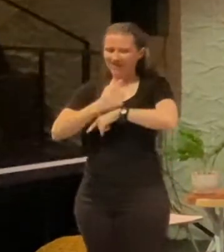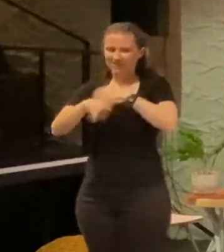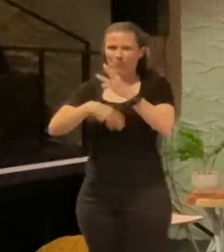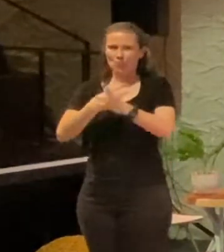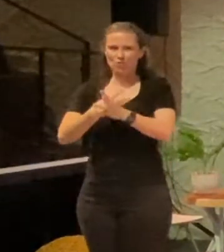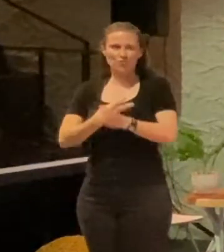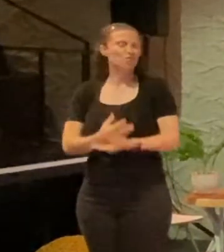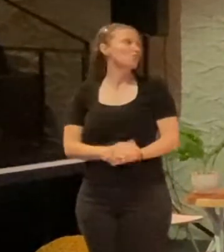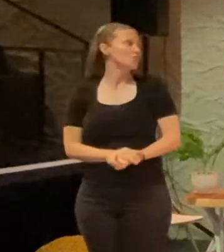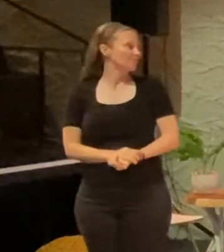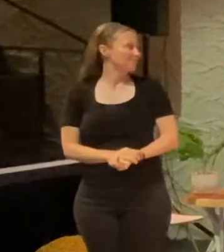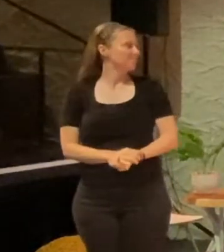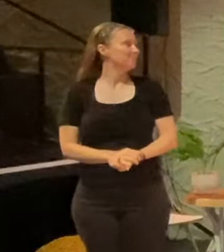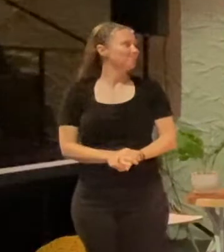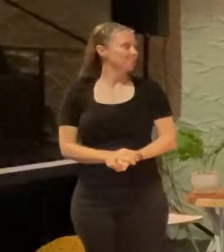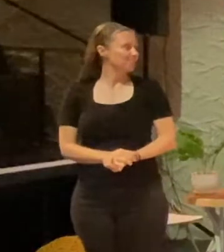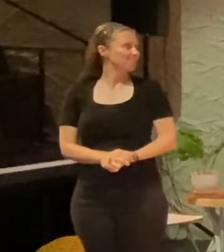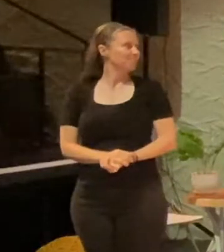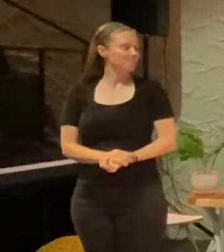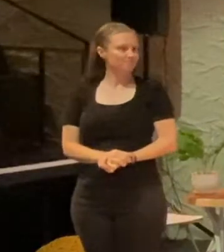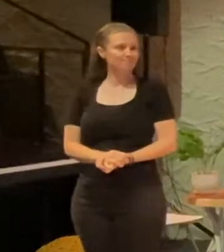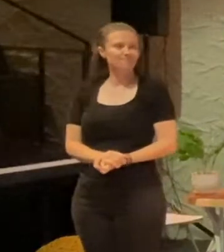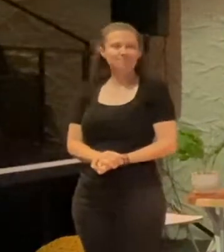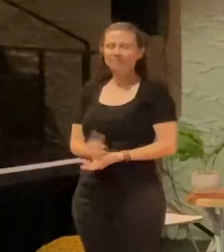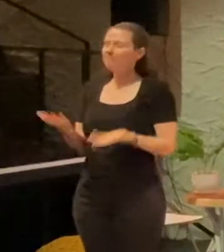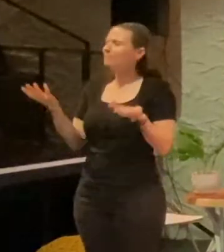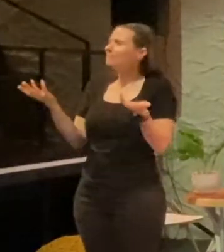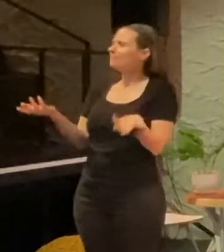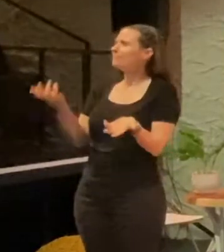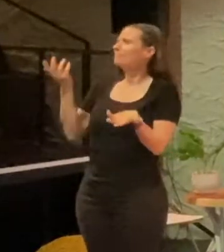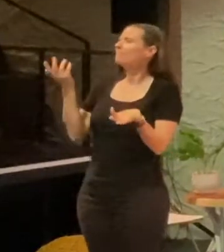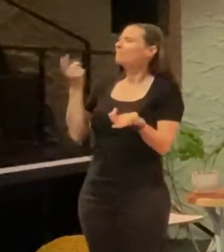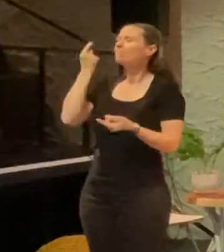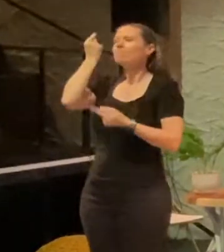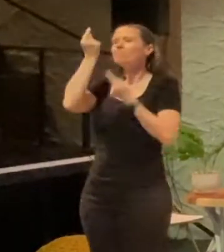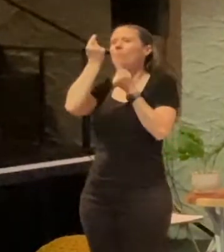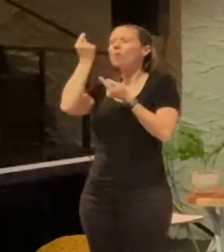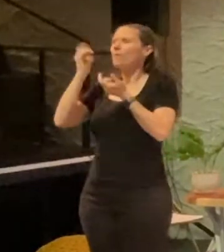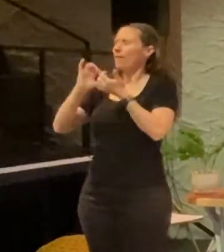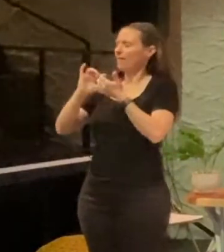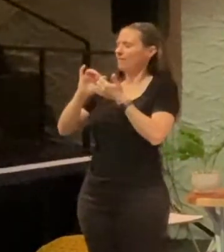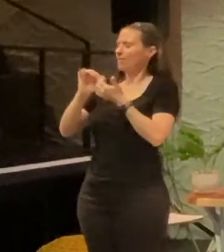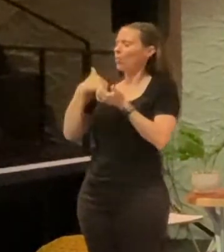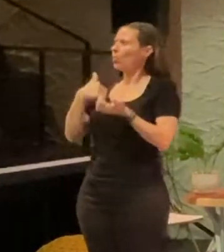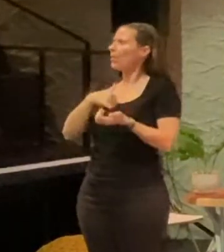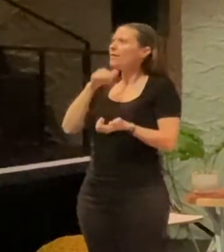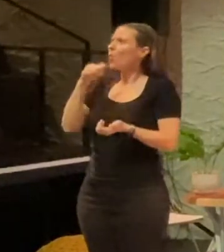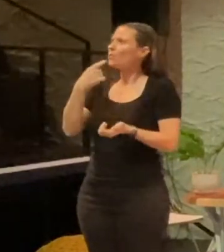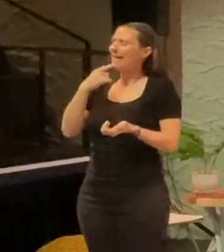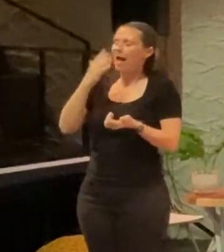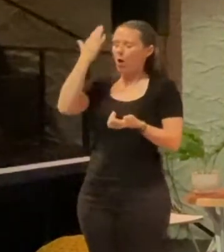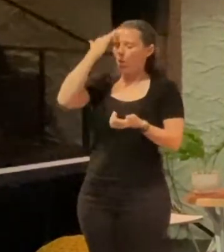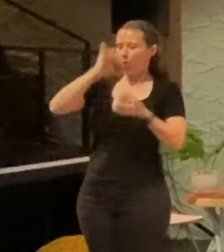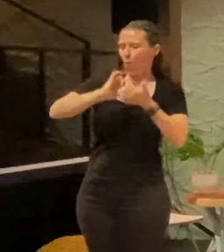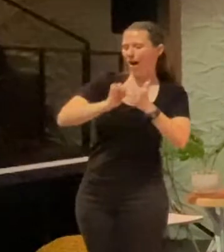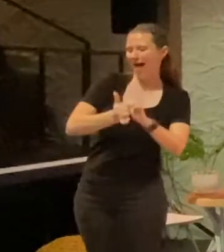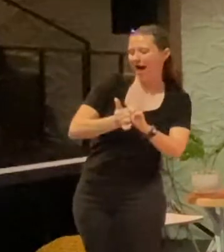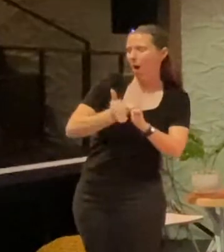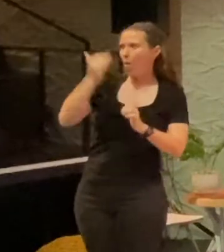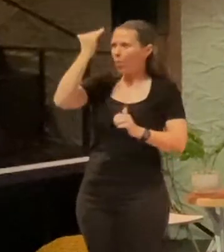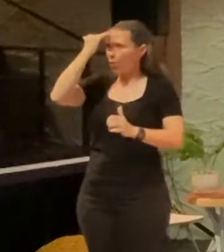world. And you go, well, how come the series wasn't know how following Jesus, or know